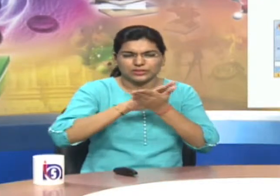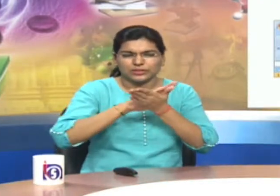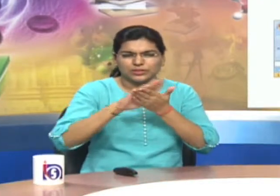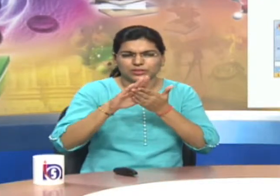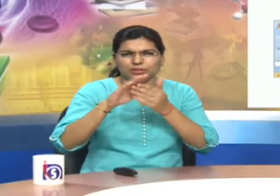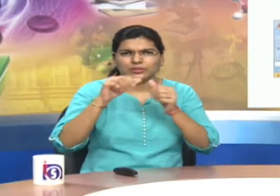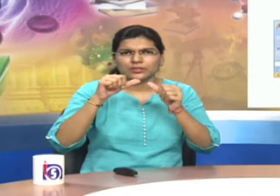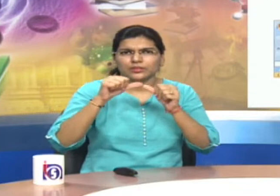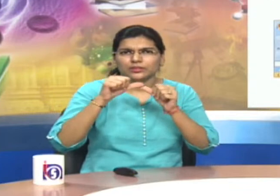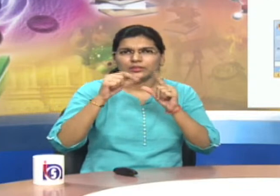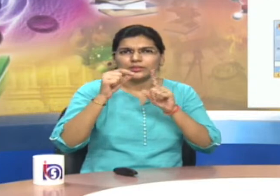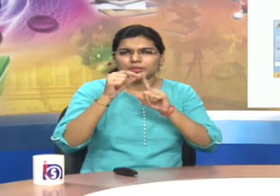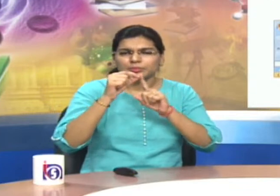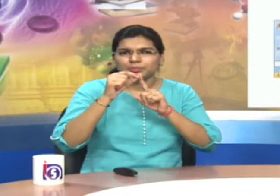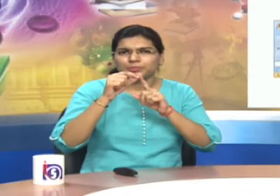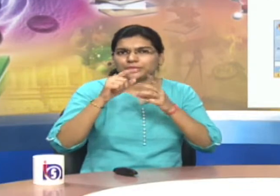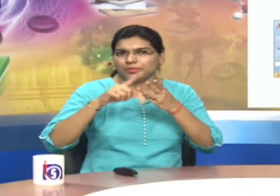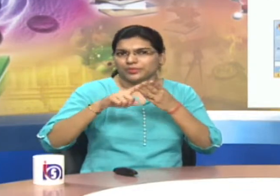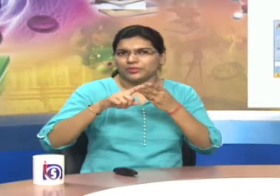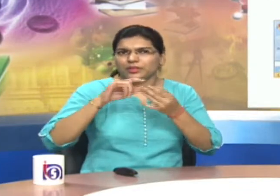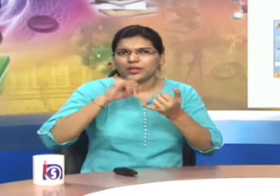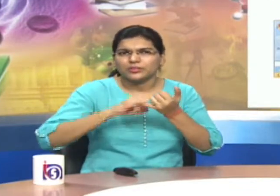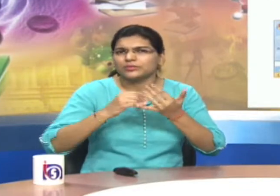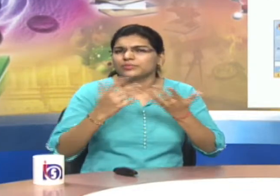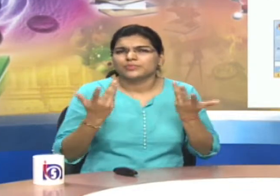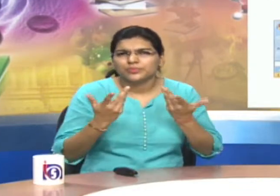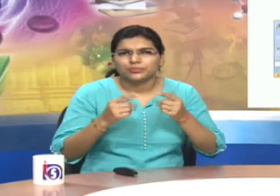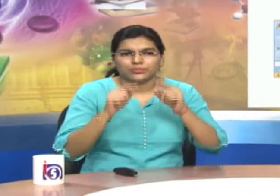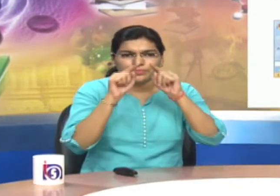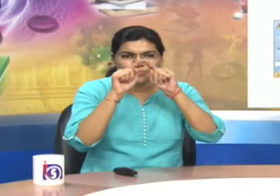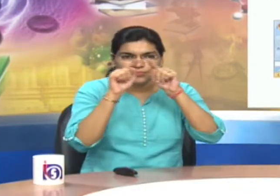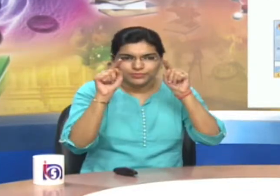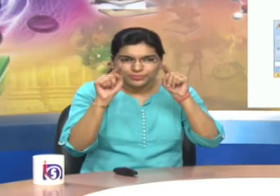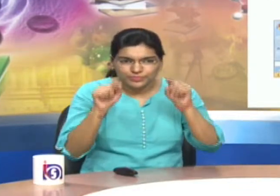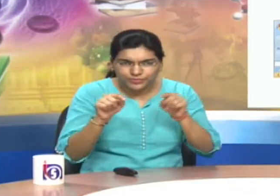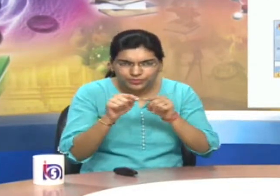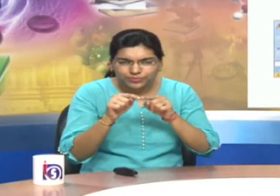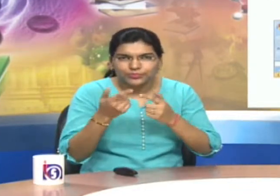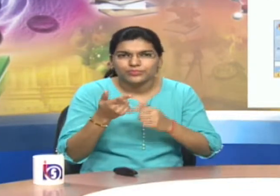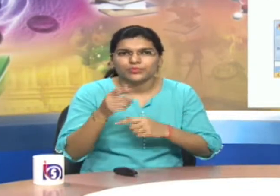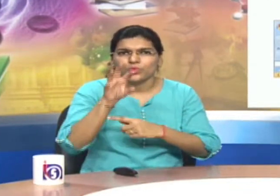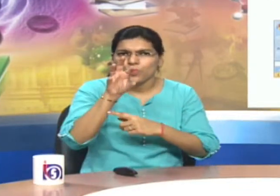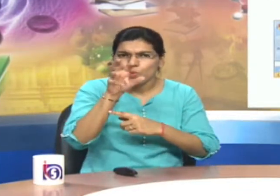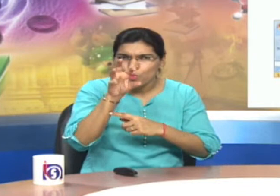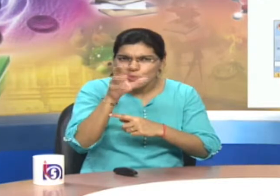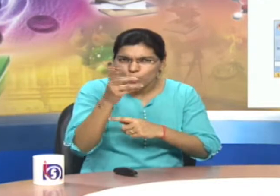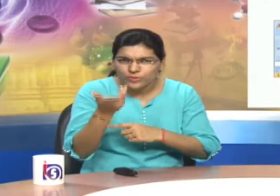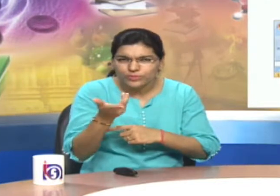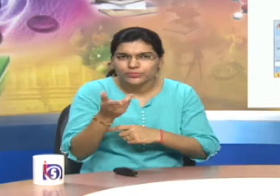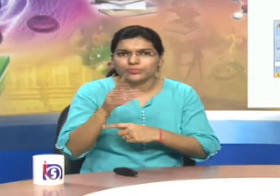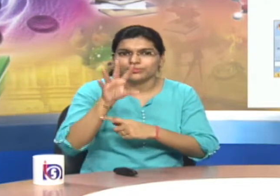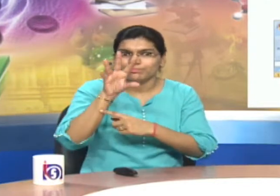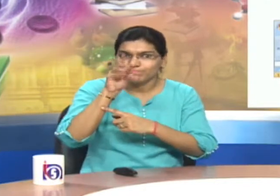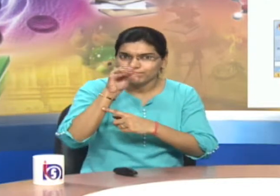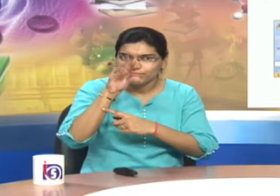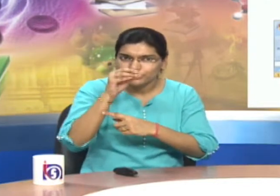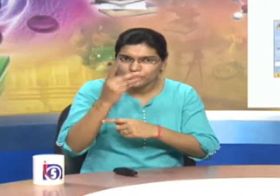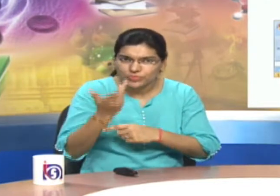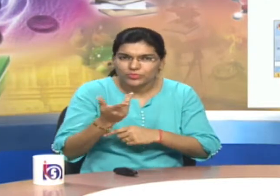In that you can see the word shapes. Shapes are of different, there are different shapes,